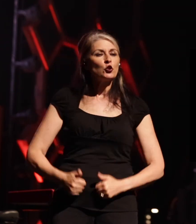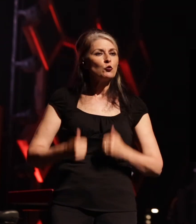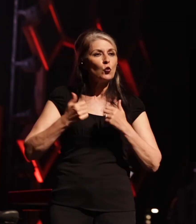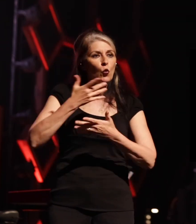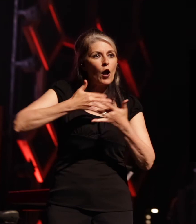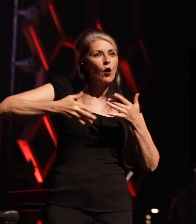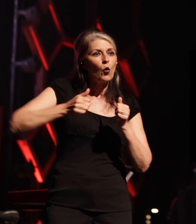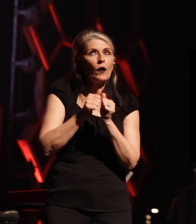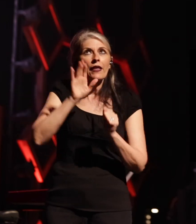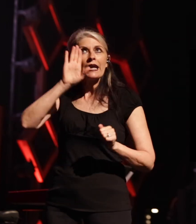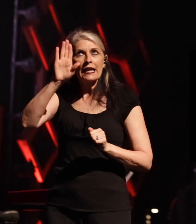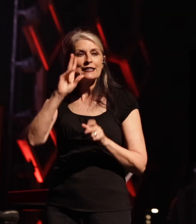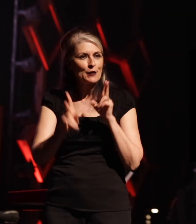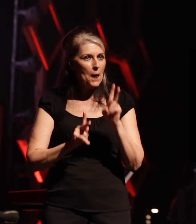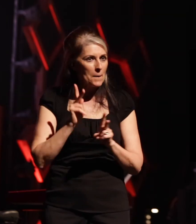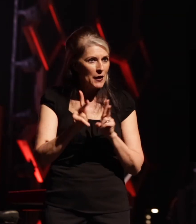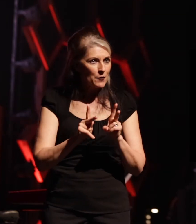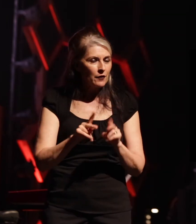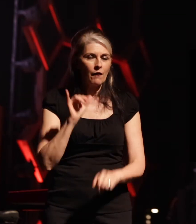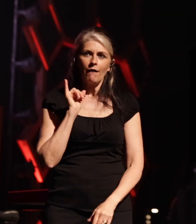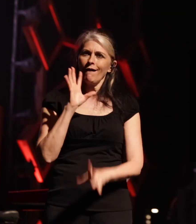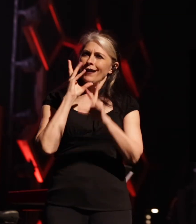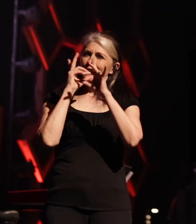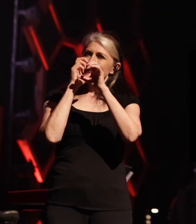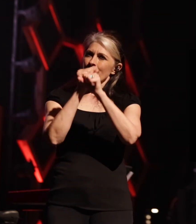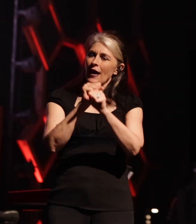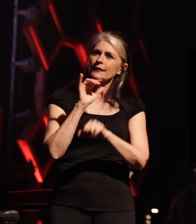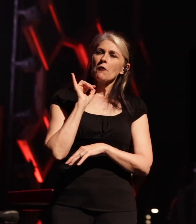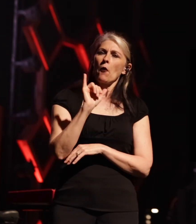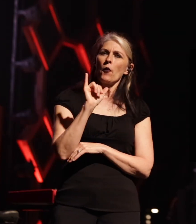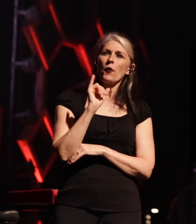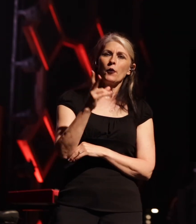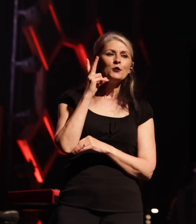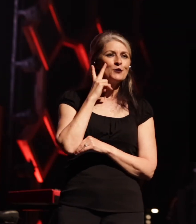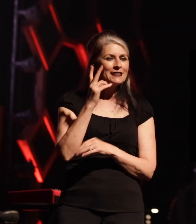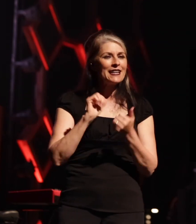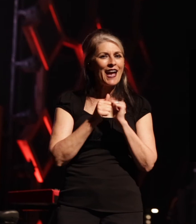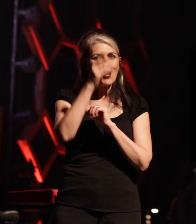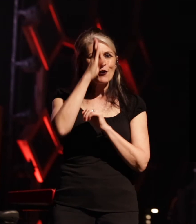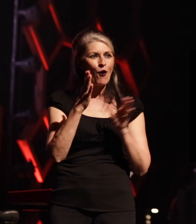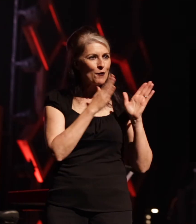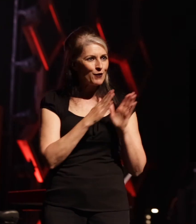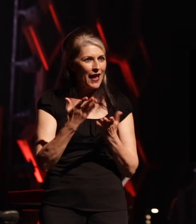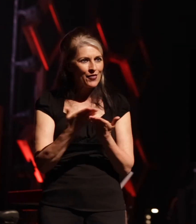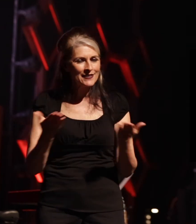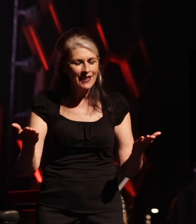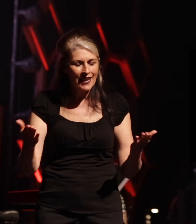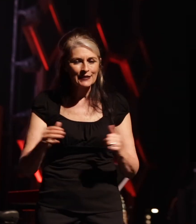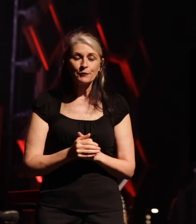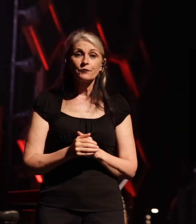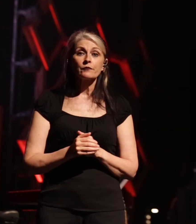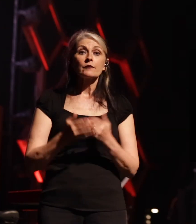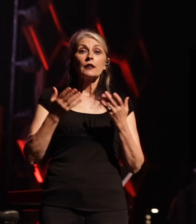it's a fascinating thing to see how God planned these things out. Now, once Jesus resurrected from the grave